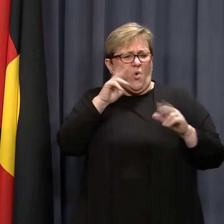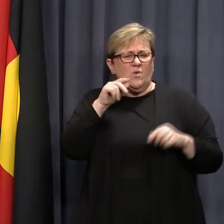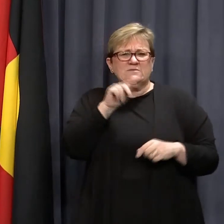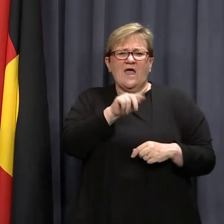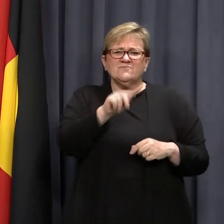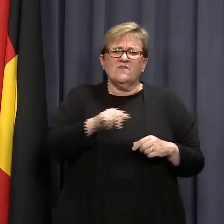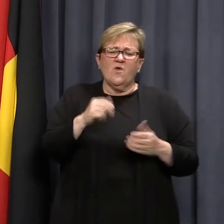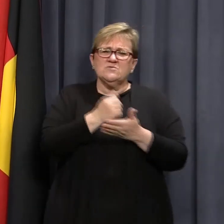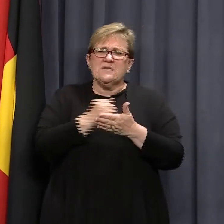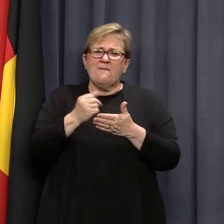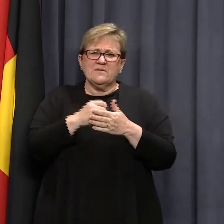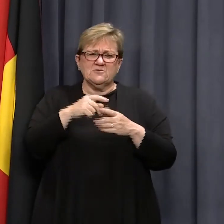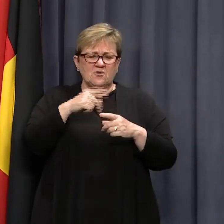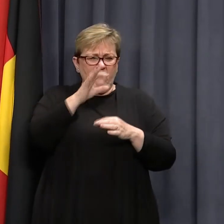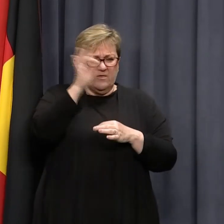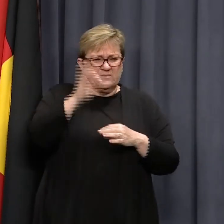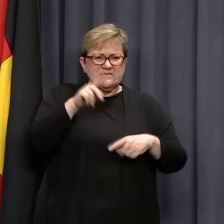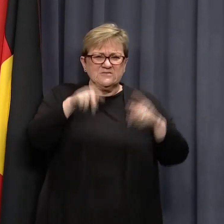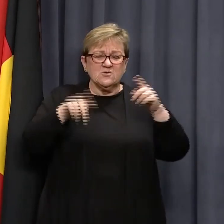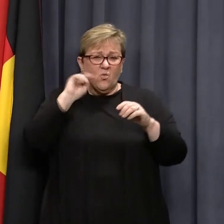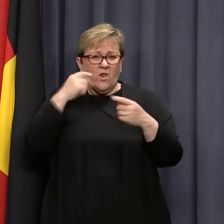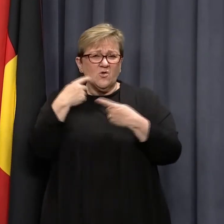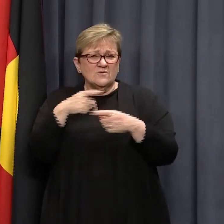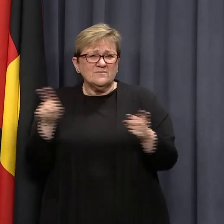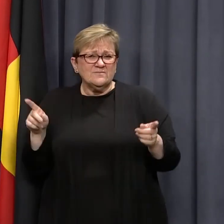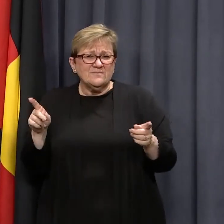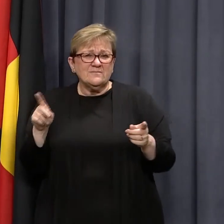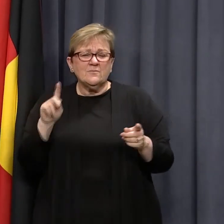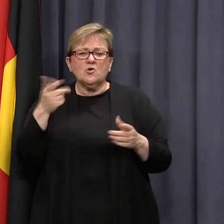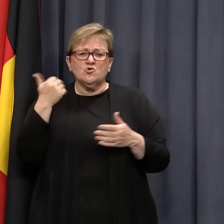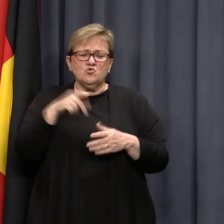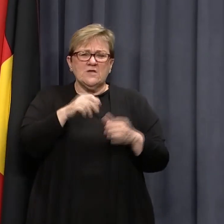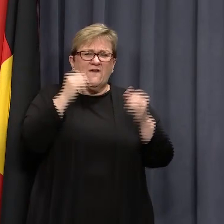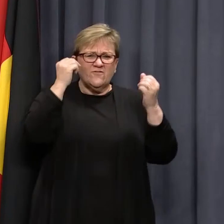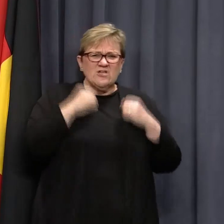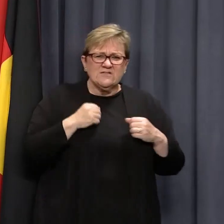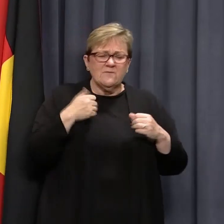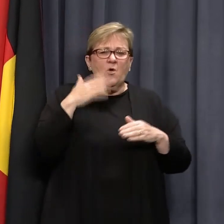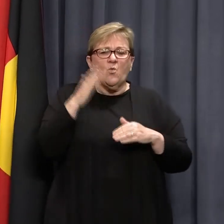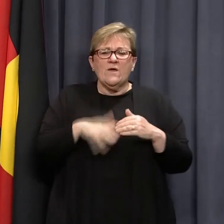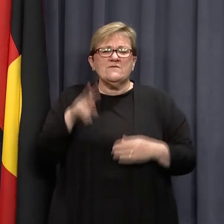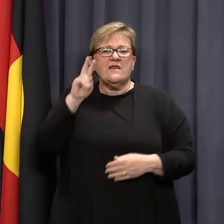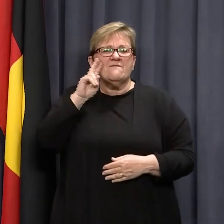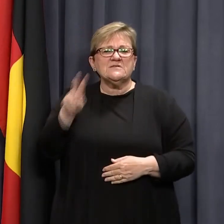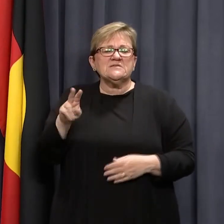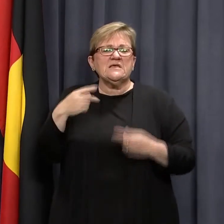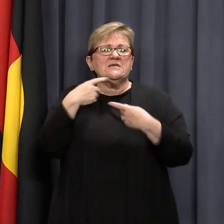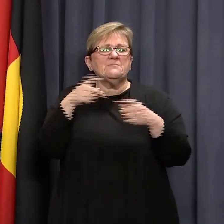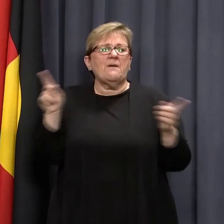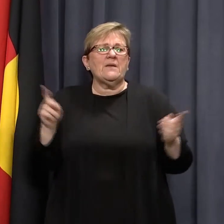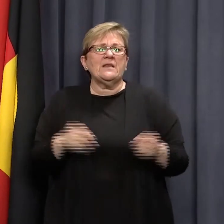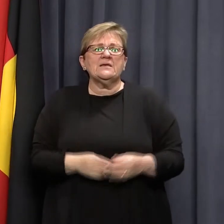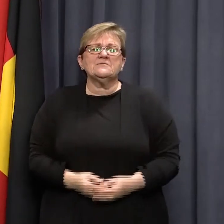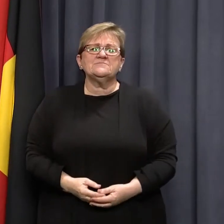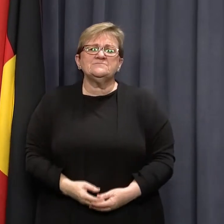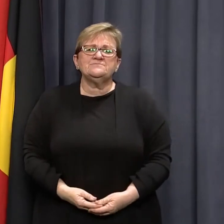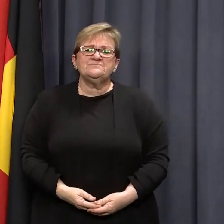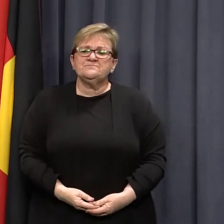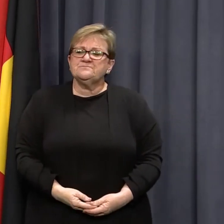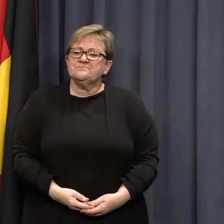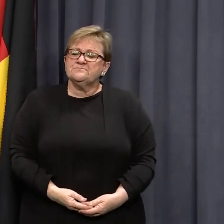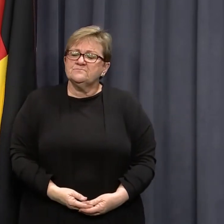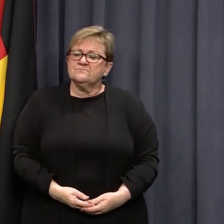show? And will you release it? Because you're using it for justification, but it's never been publicly released. So